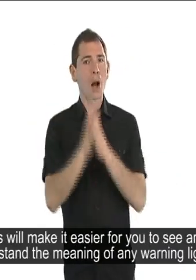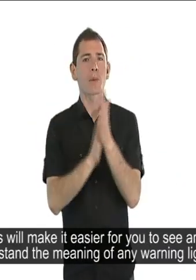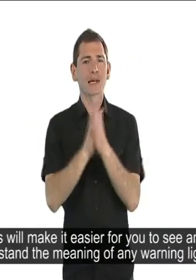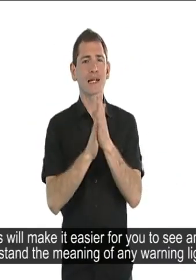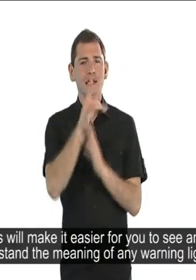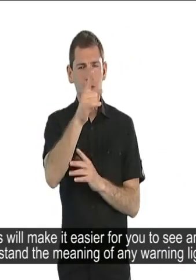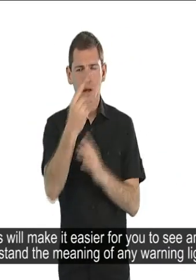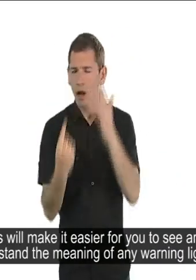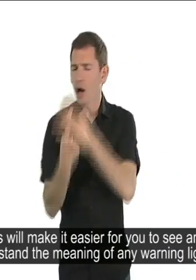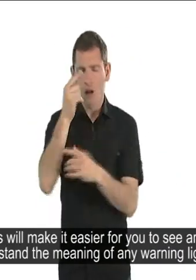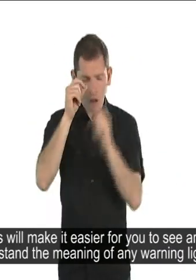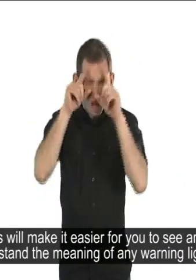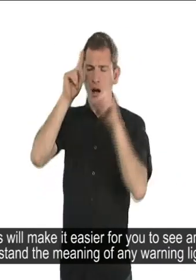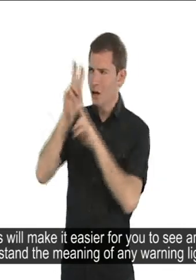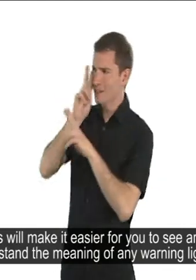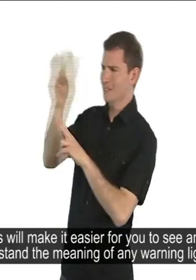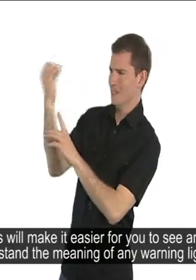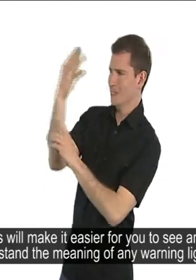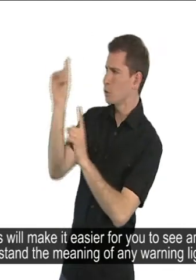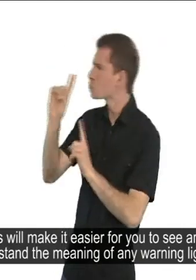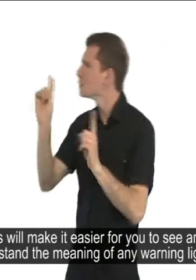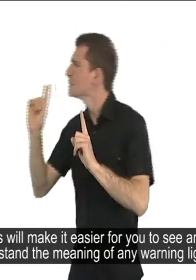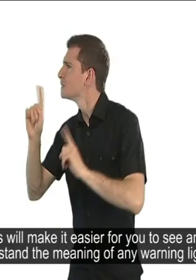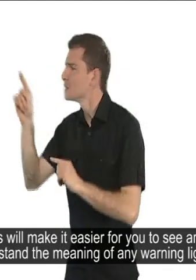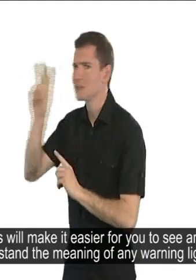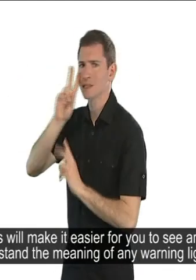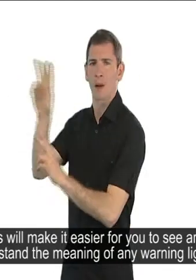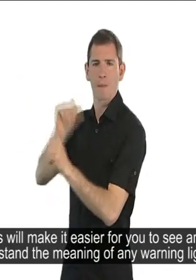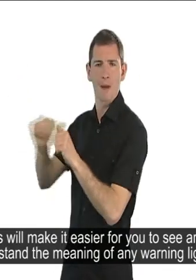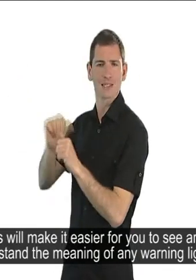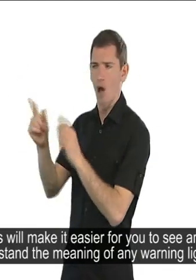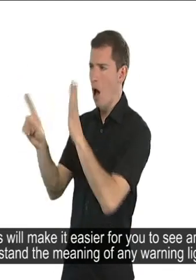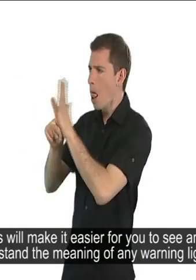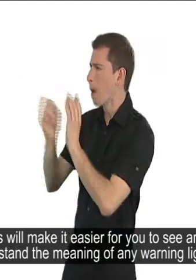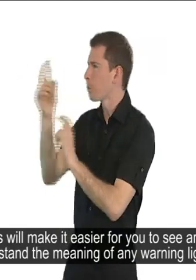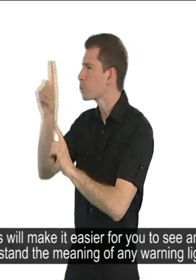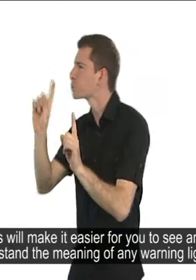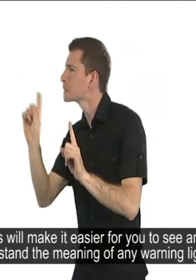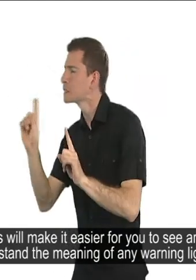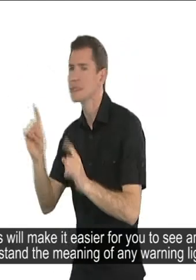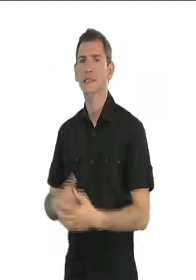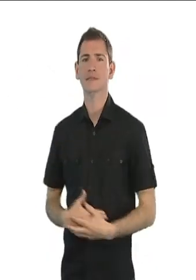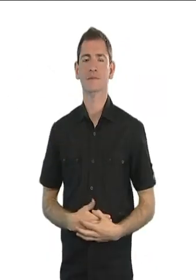bed. This will make it easier for you to see and understand the meaning of any warning lights.